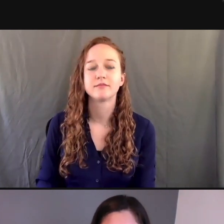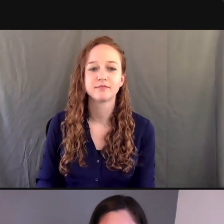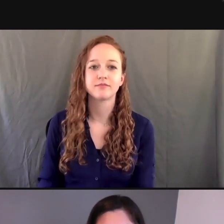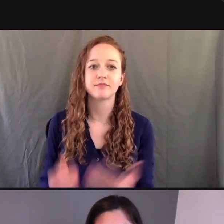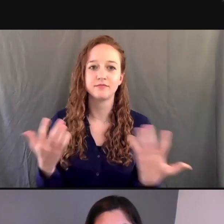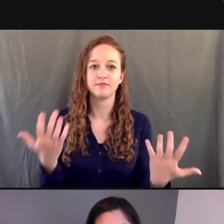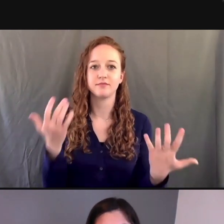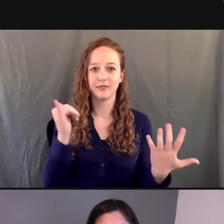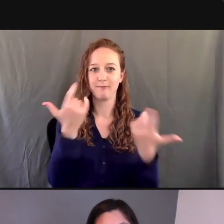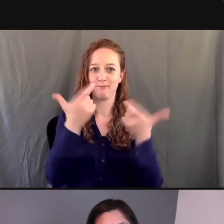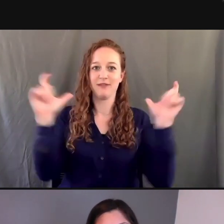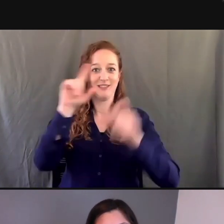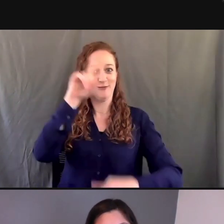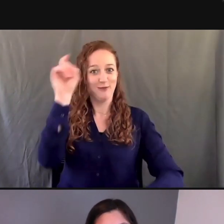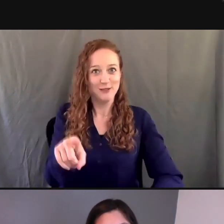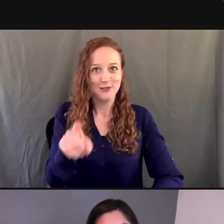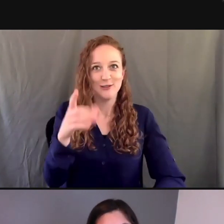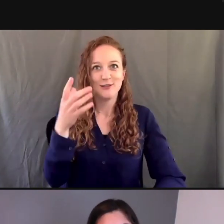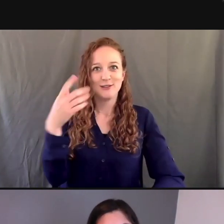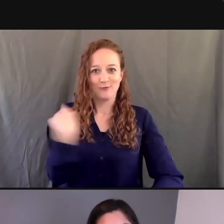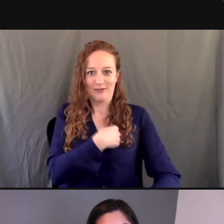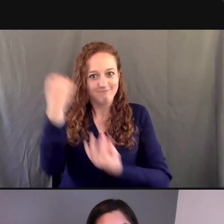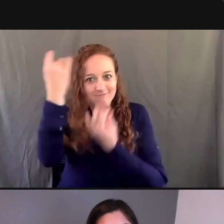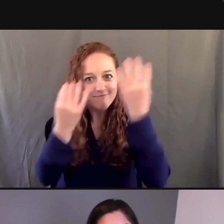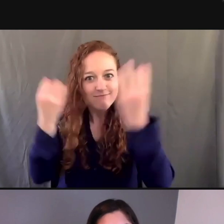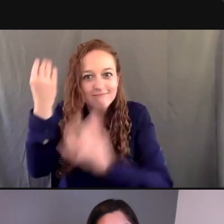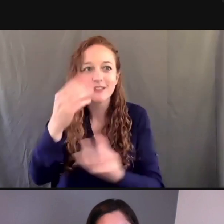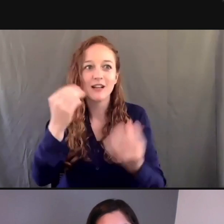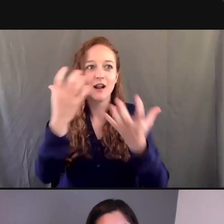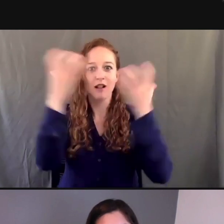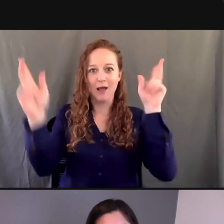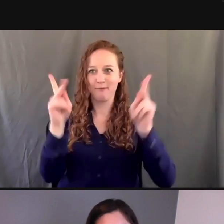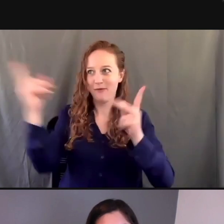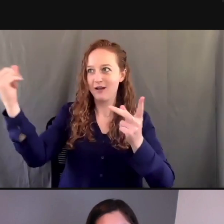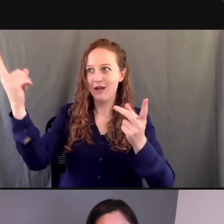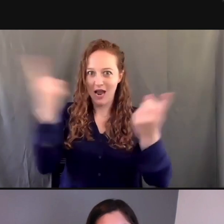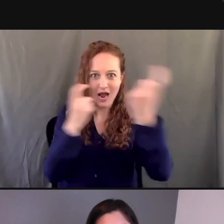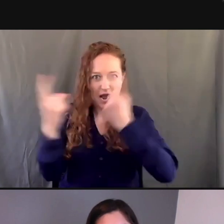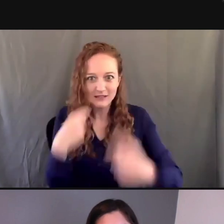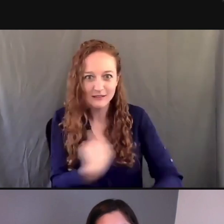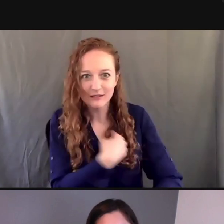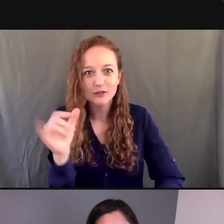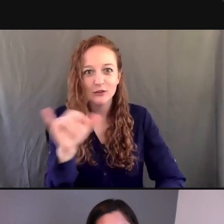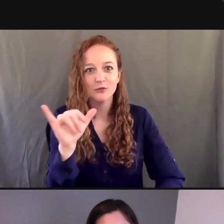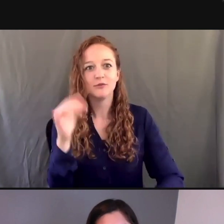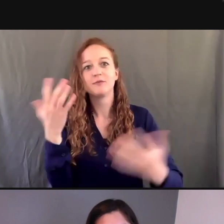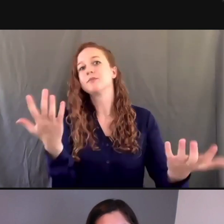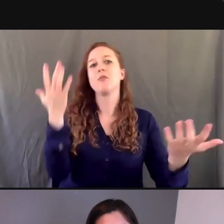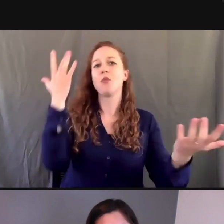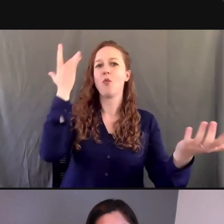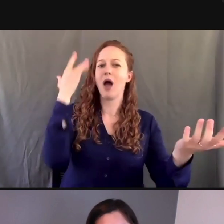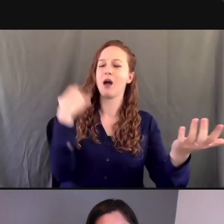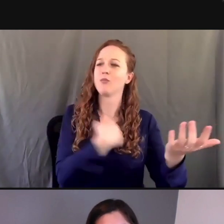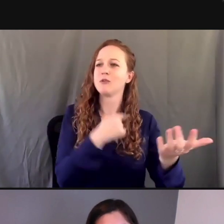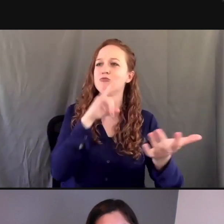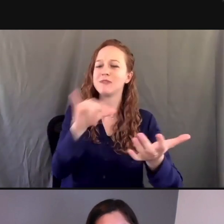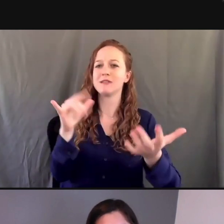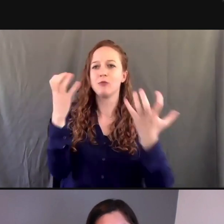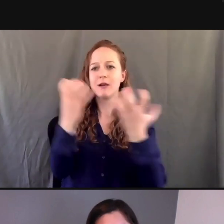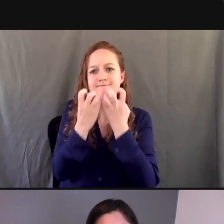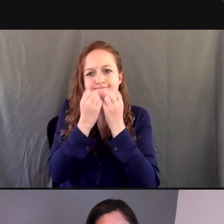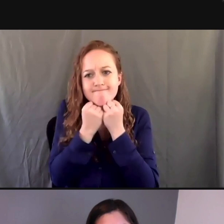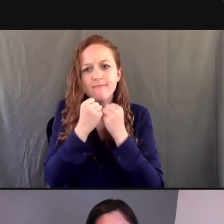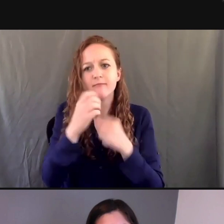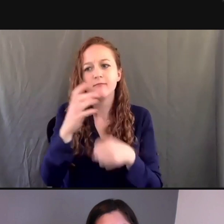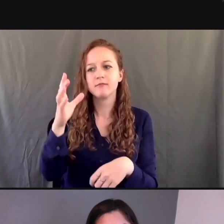quality. Meaning, instead of relying on just fingerspelling or initialized signs, we're using our language